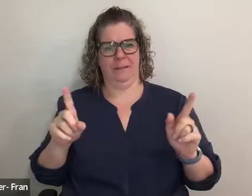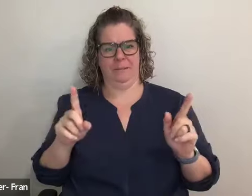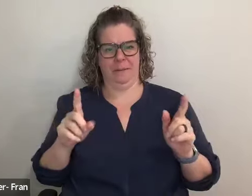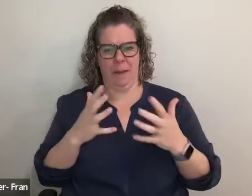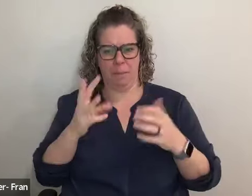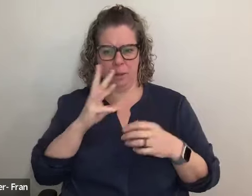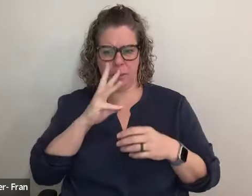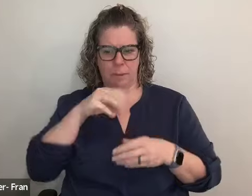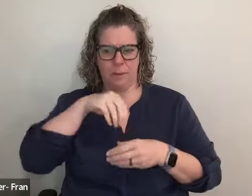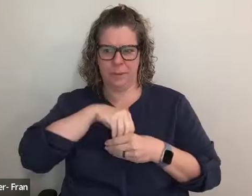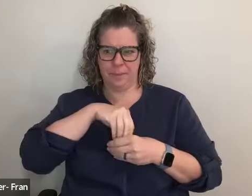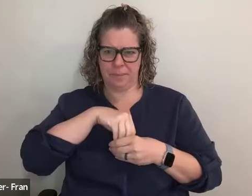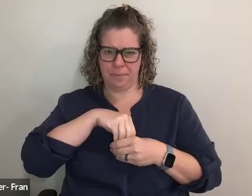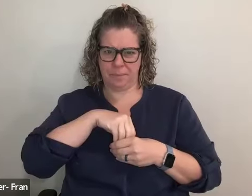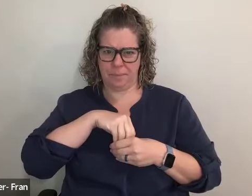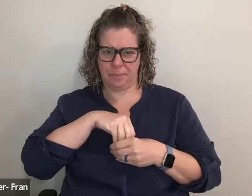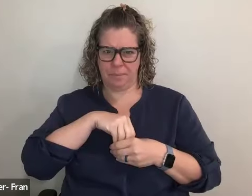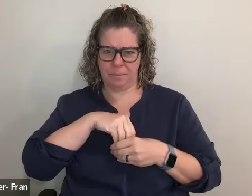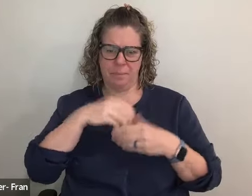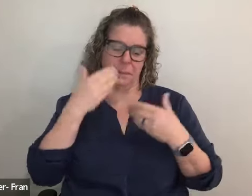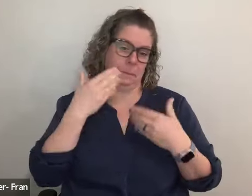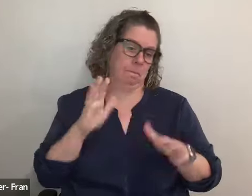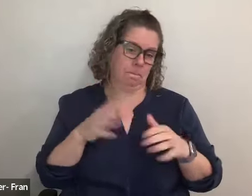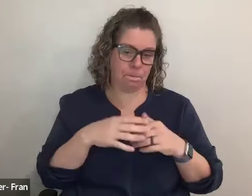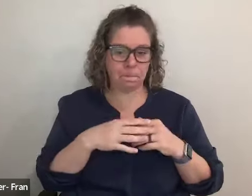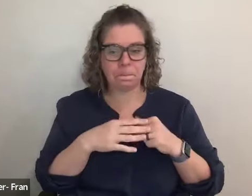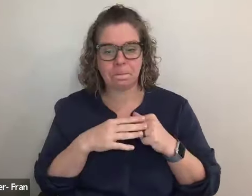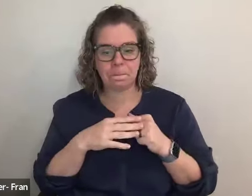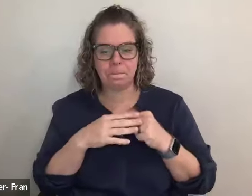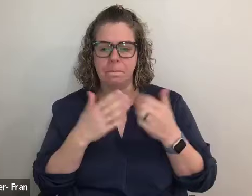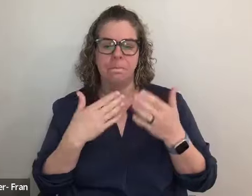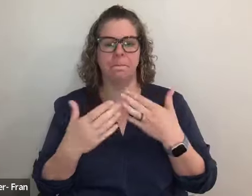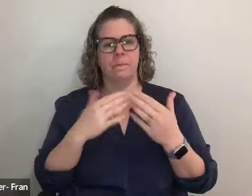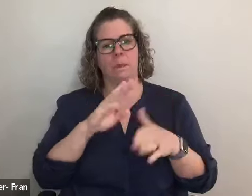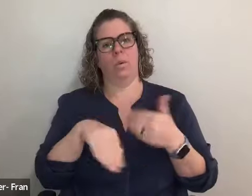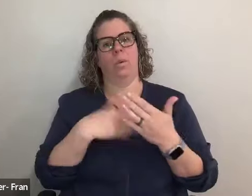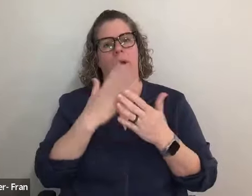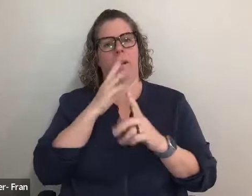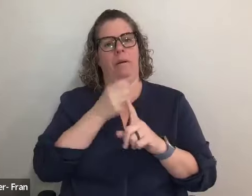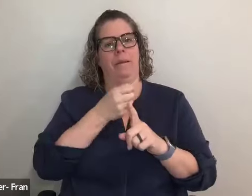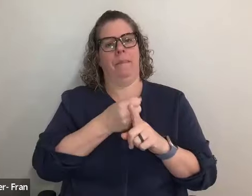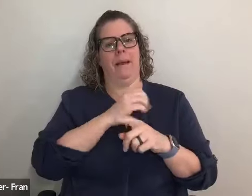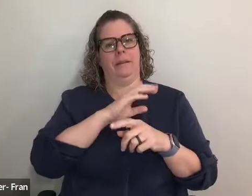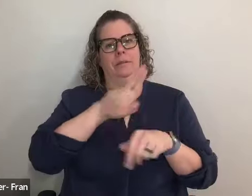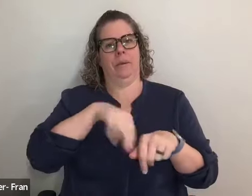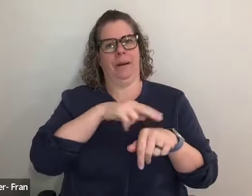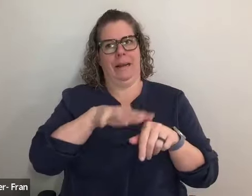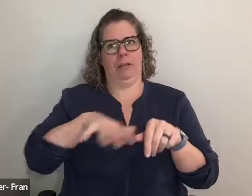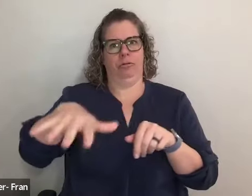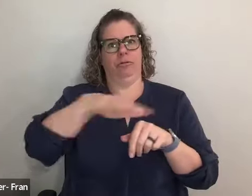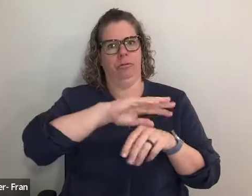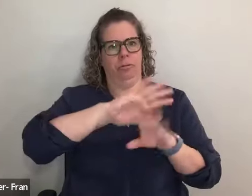how much water is in a person's body. But we're all impacted by the natural rhythms of nature. And think